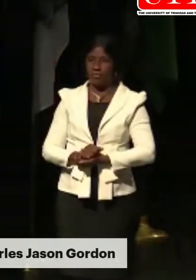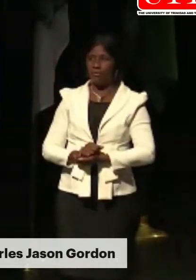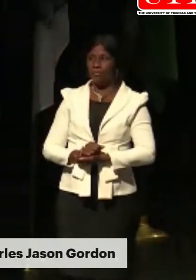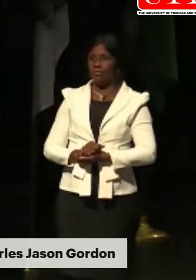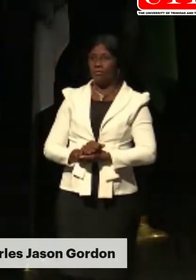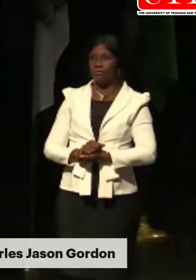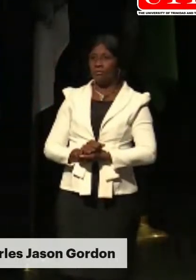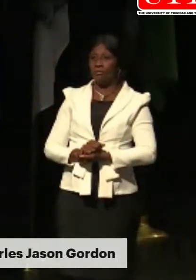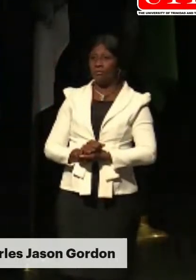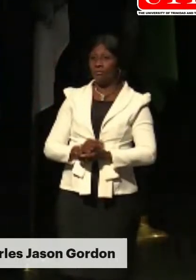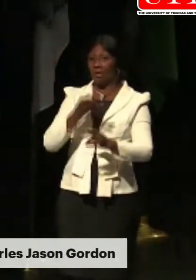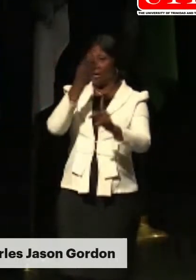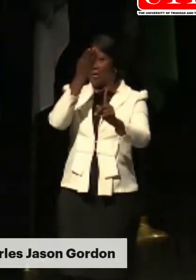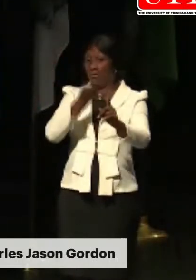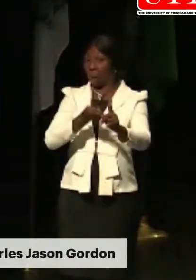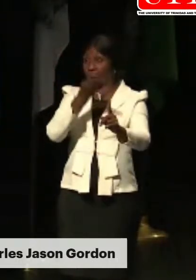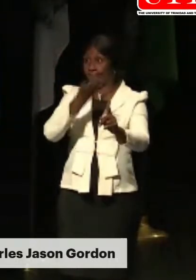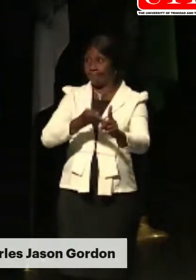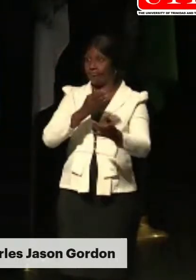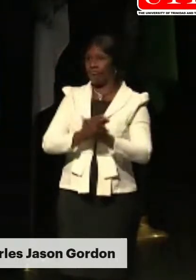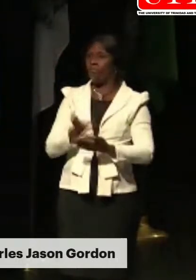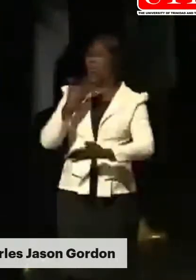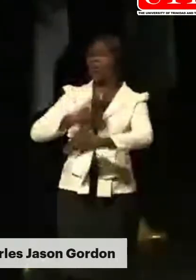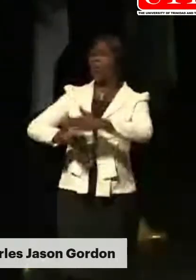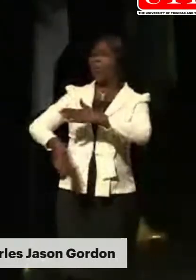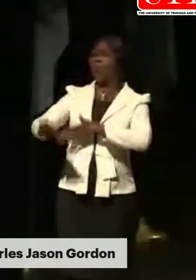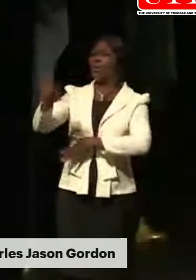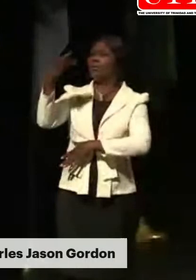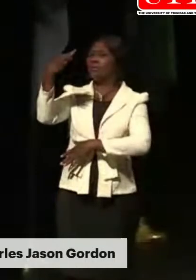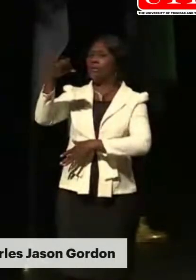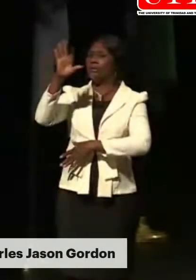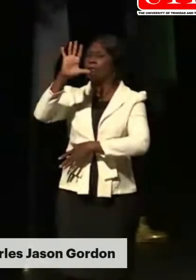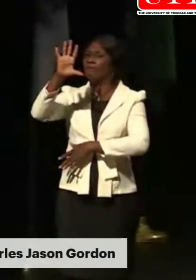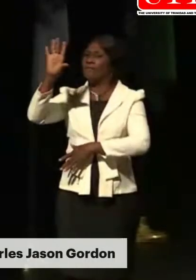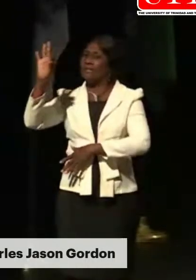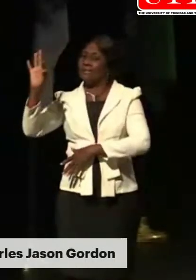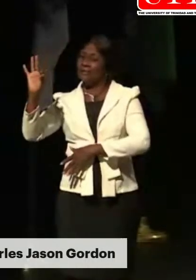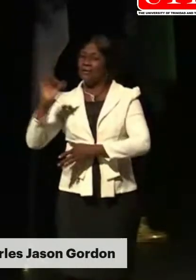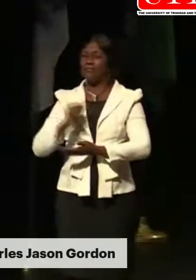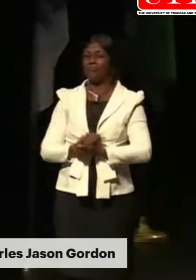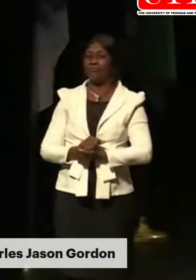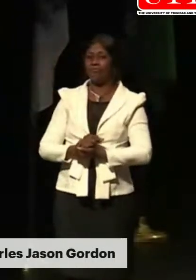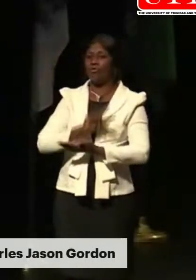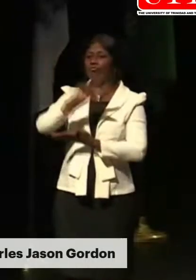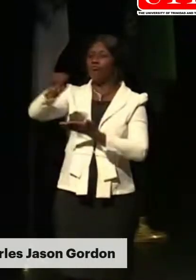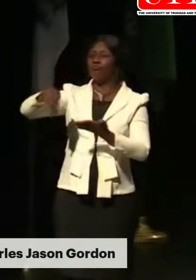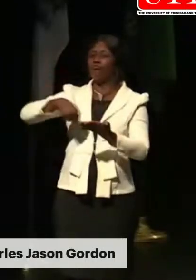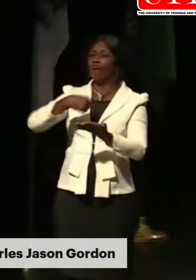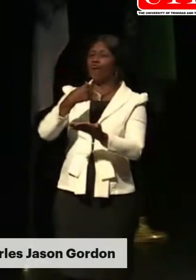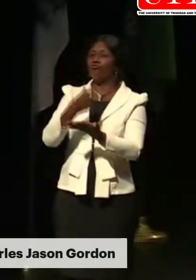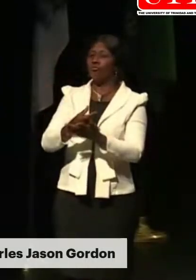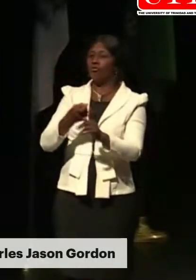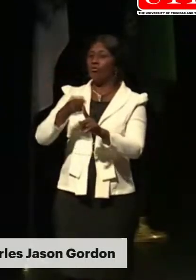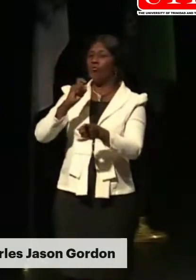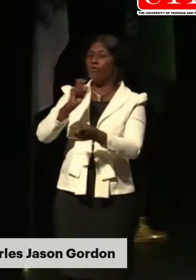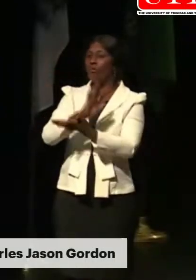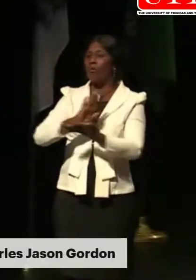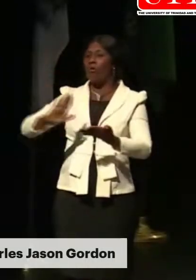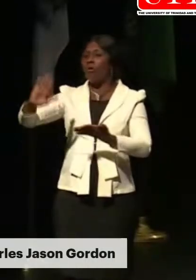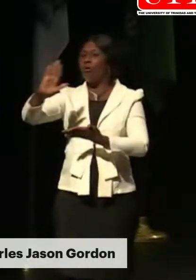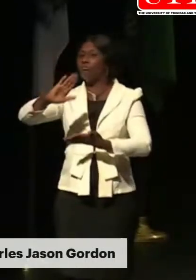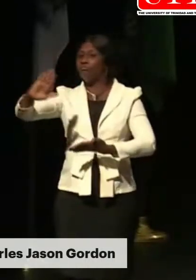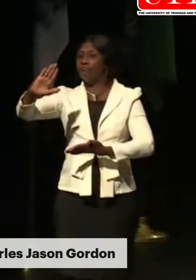Archbishop Charles Jason Gordon was born in 1959. He graduated from Fatima College